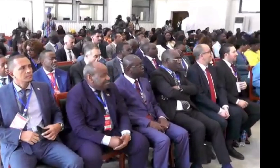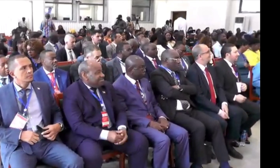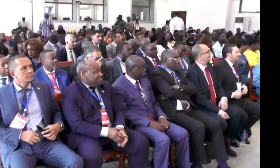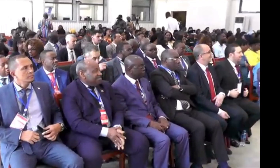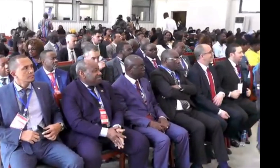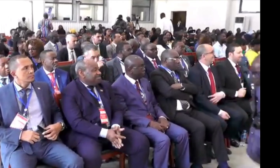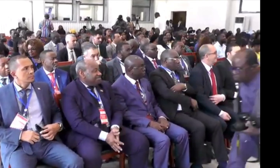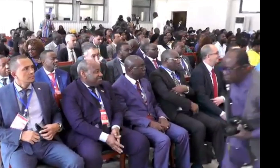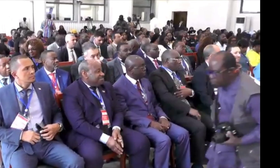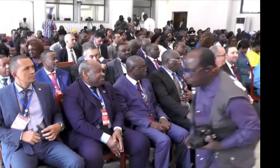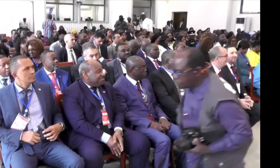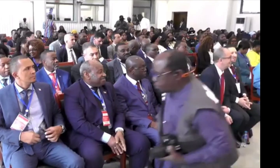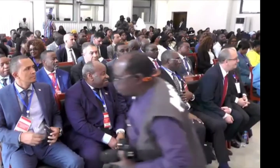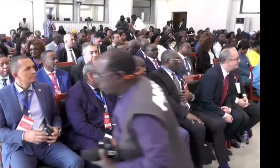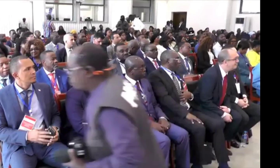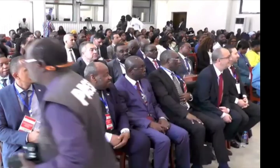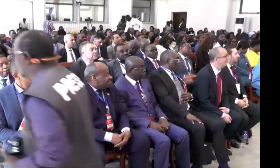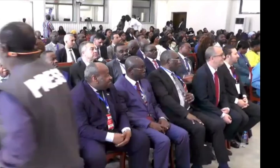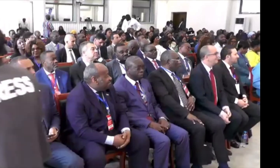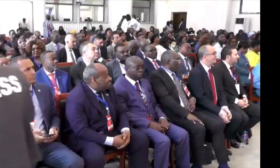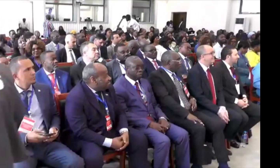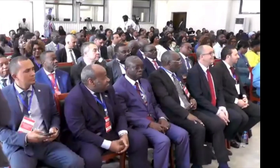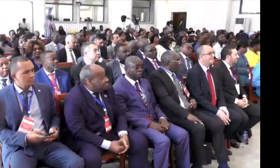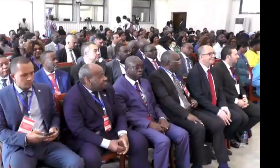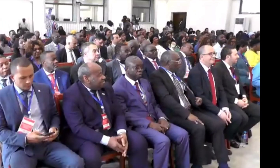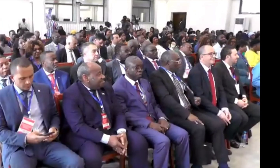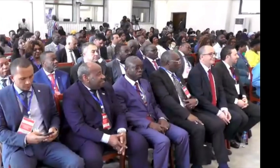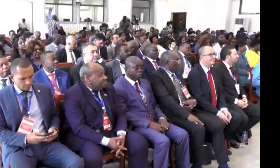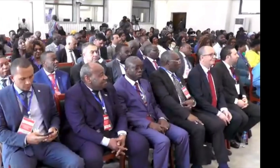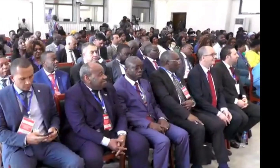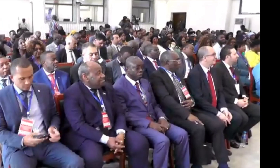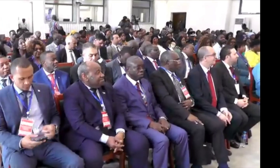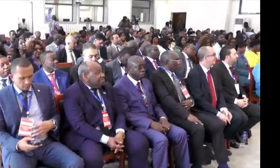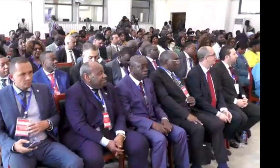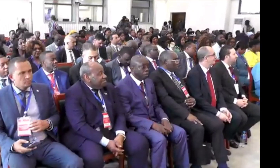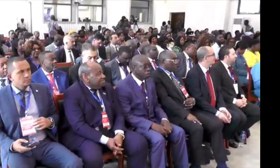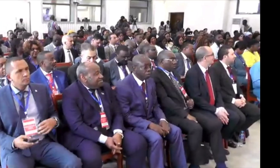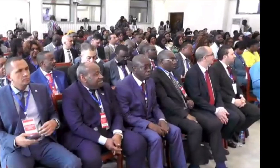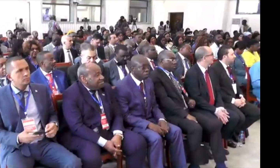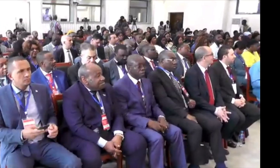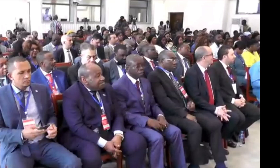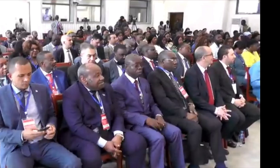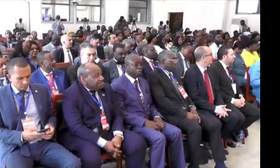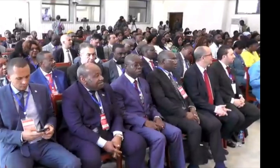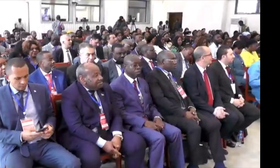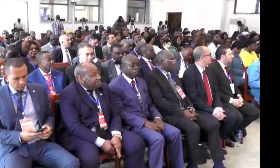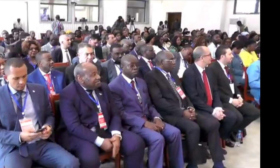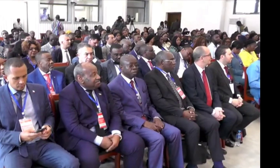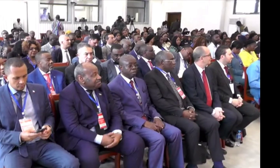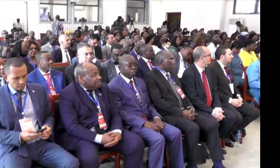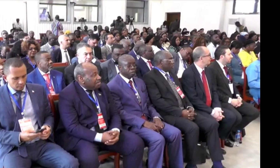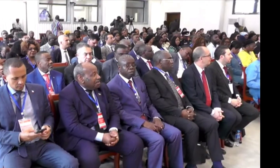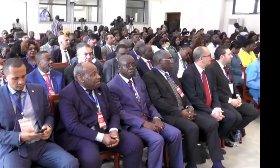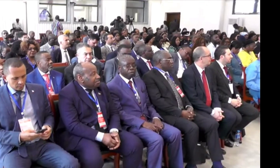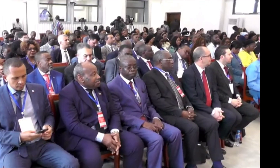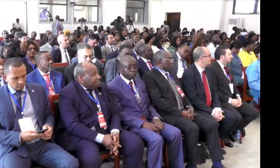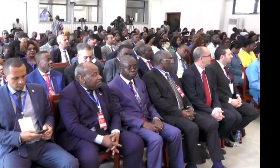Your Excellency, Dr. Julius Maada Bio, President of the Republic of Sierra